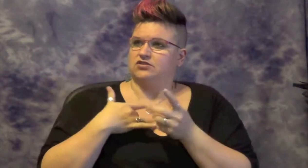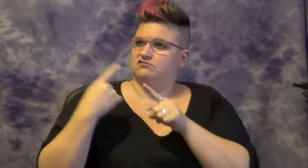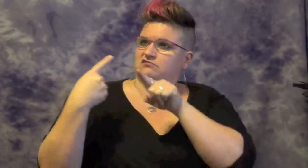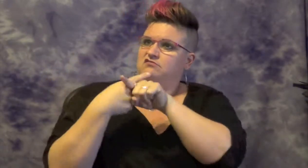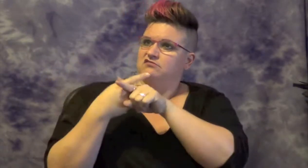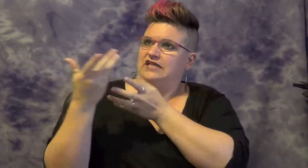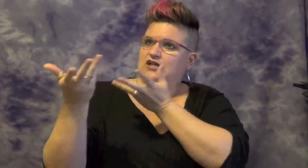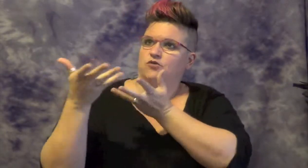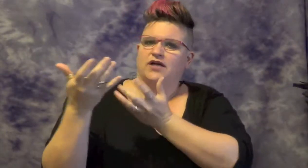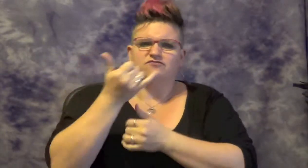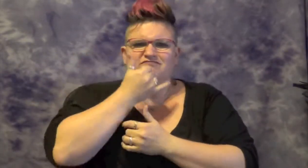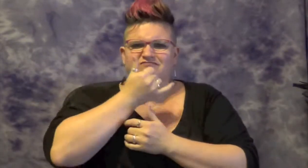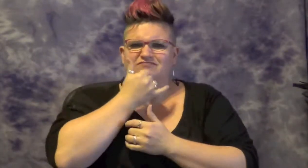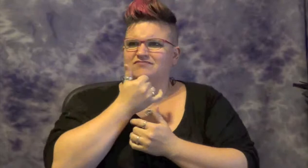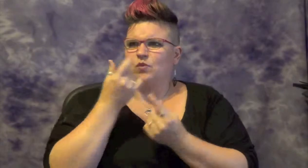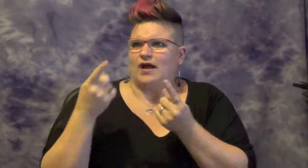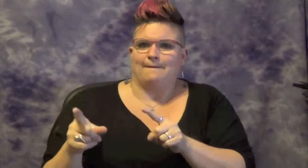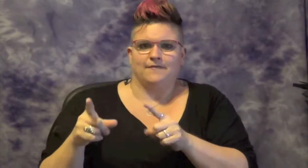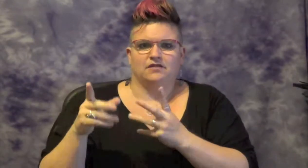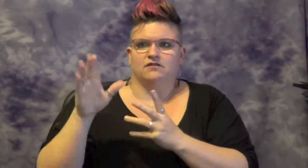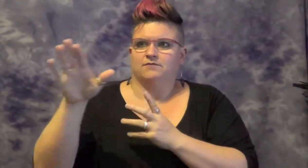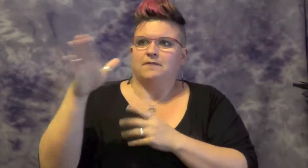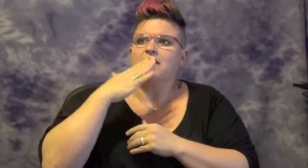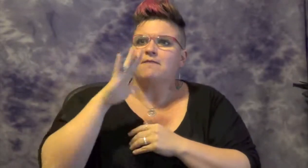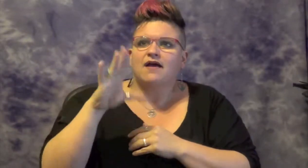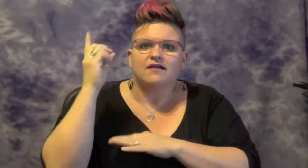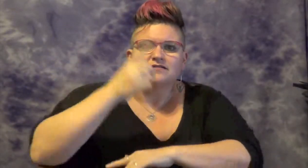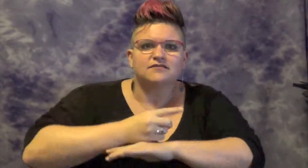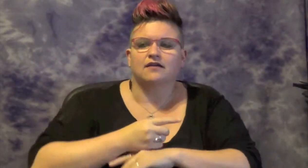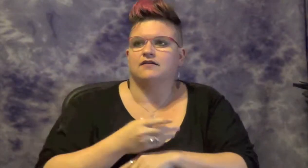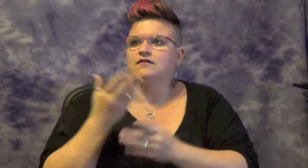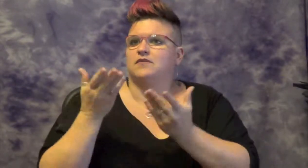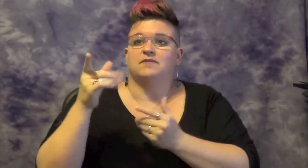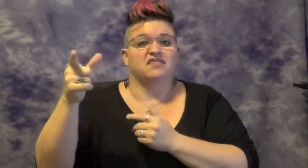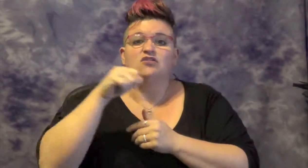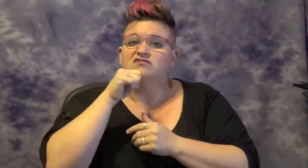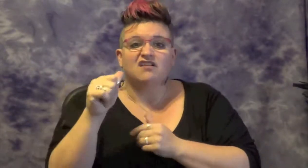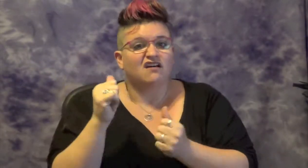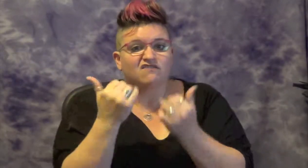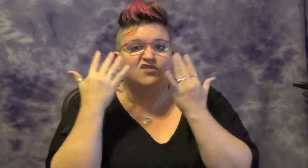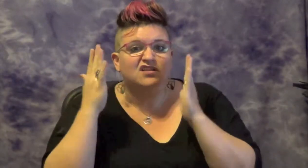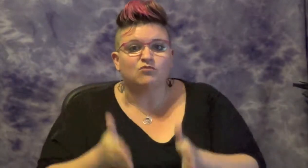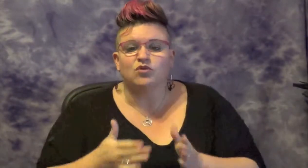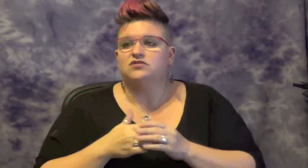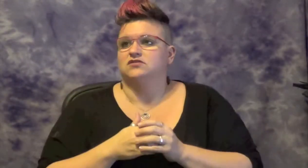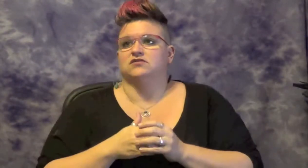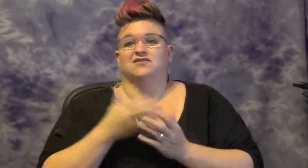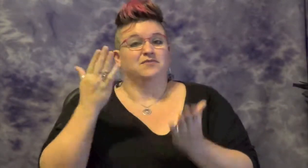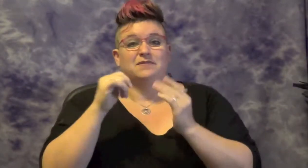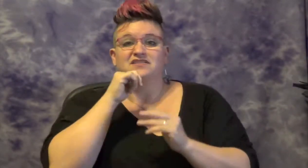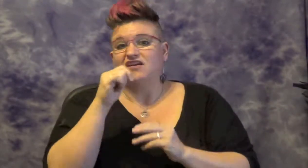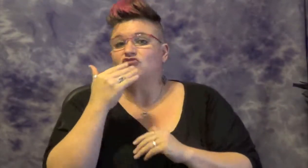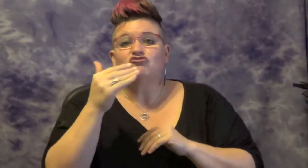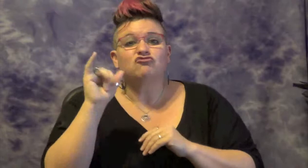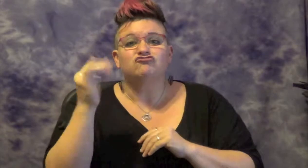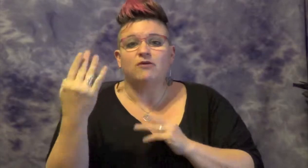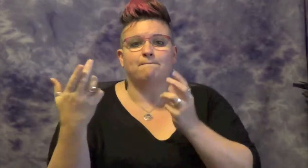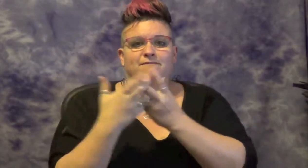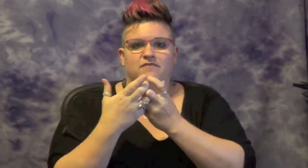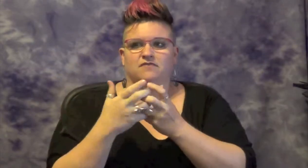to be friendly. And if they're not, it's a conflict of what your own ideas were, your ideals for that day. If that person's not friendly, it might